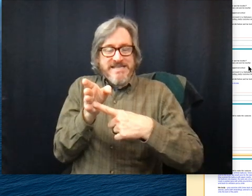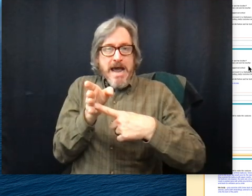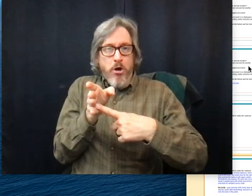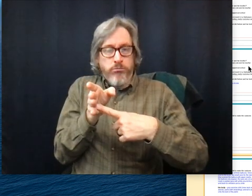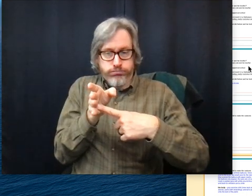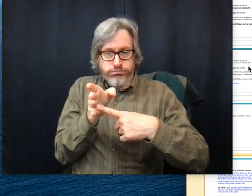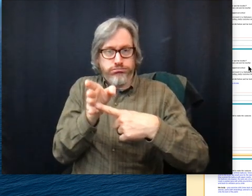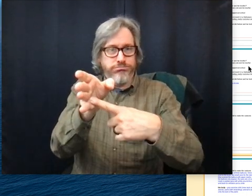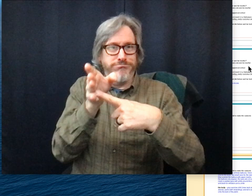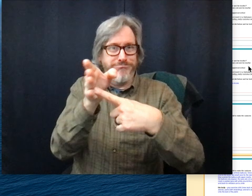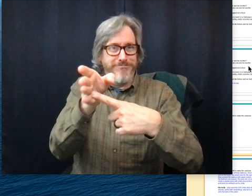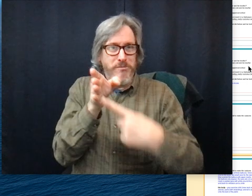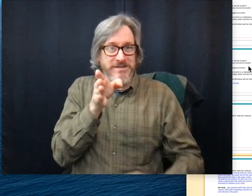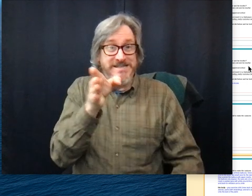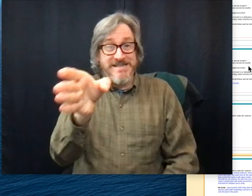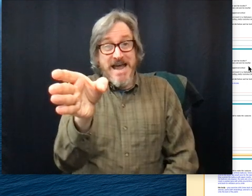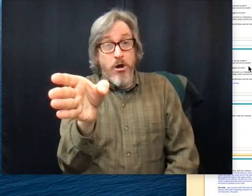sudden